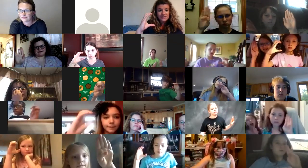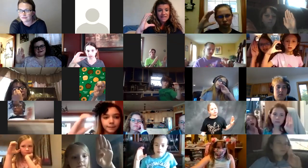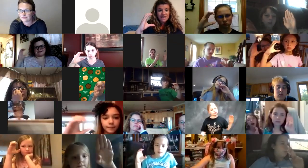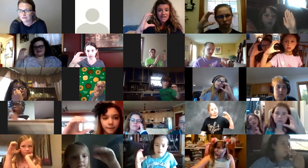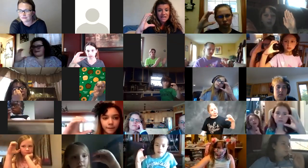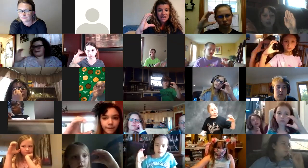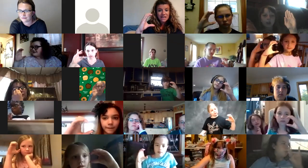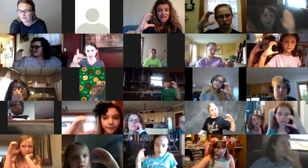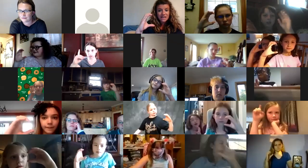C,